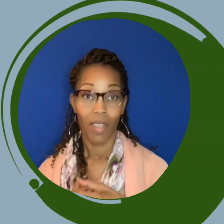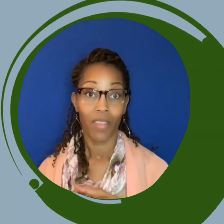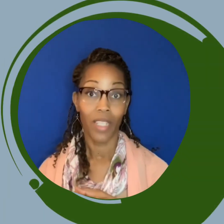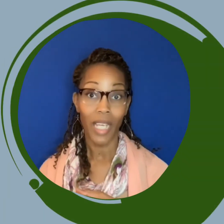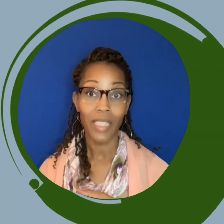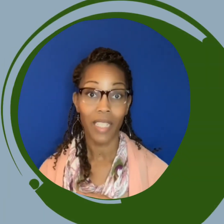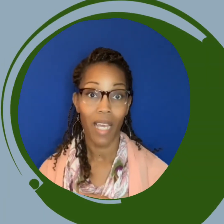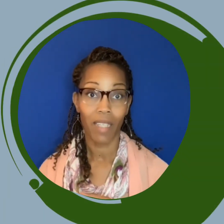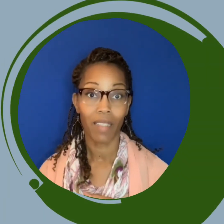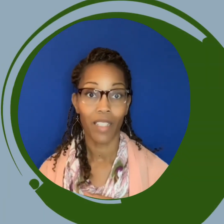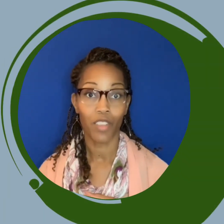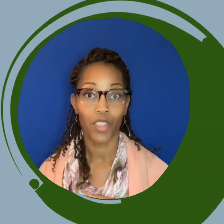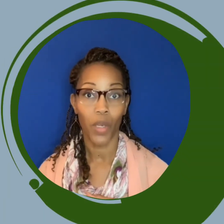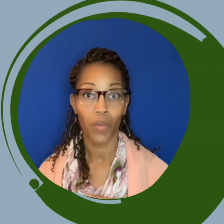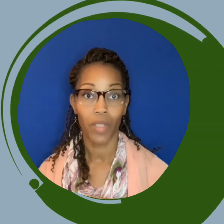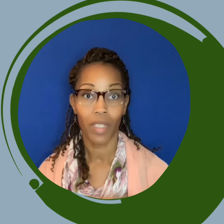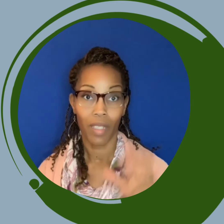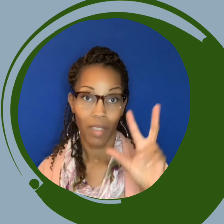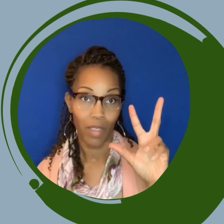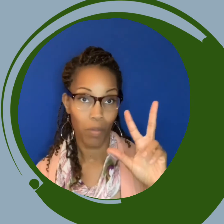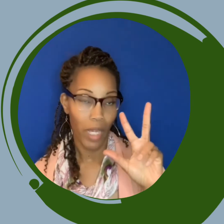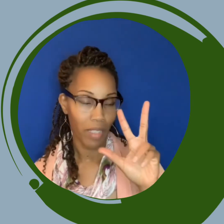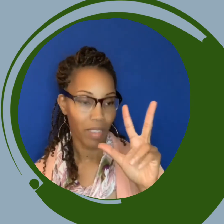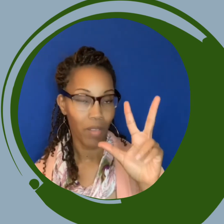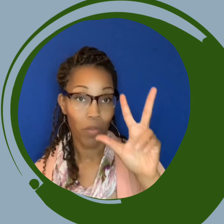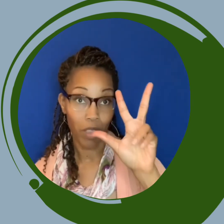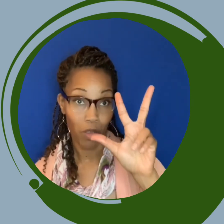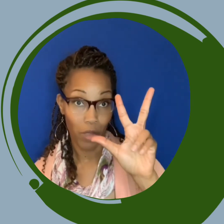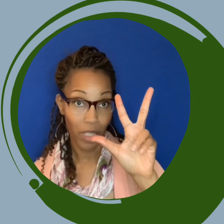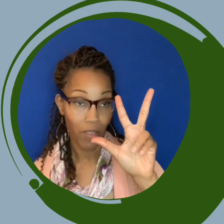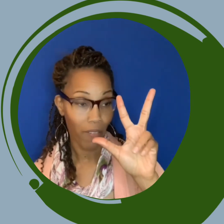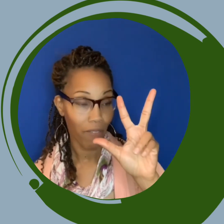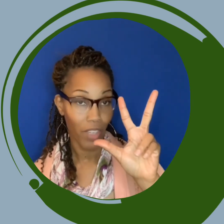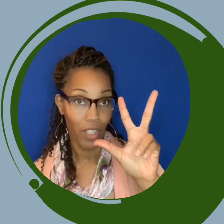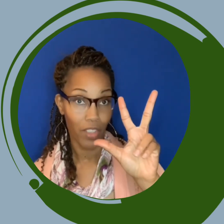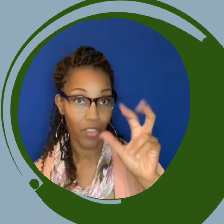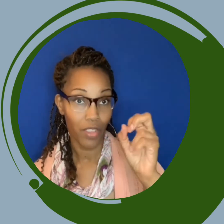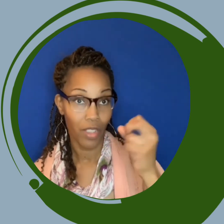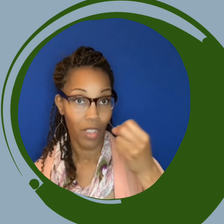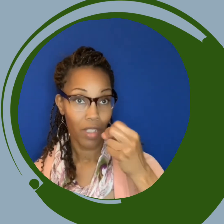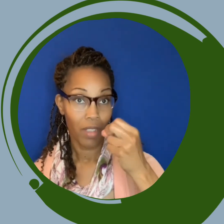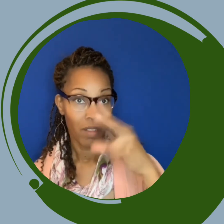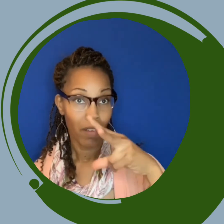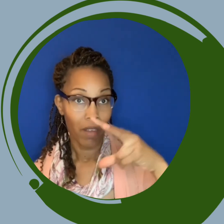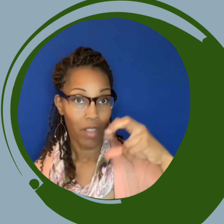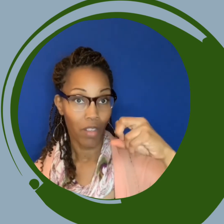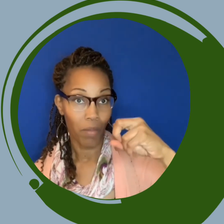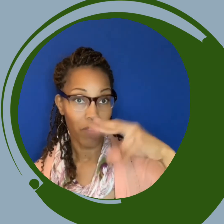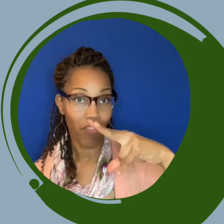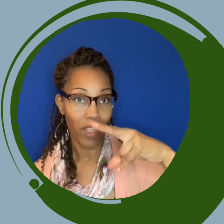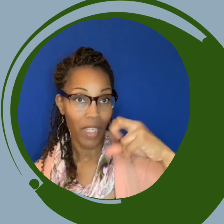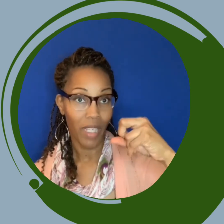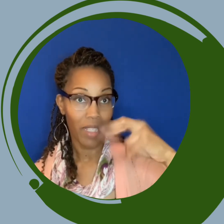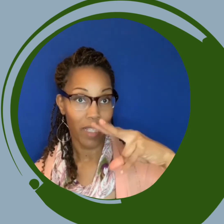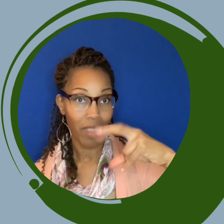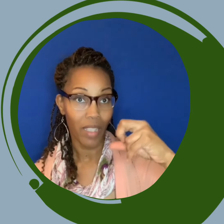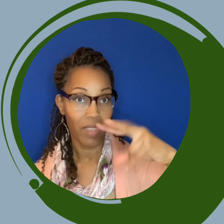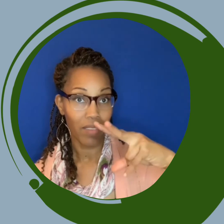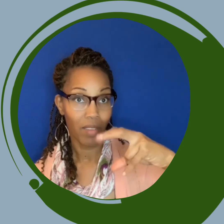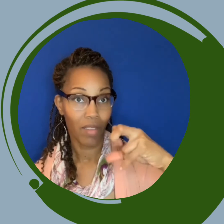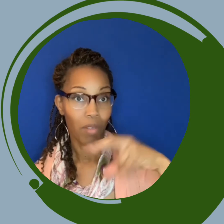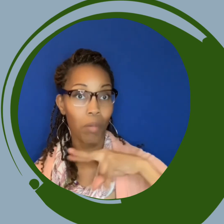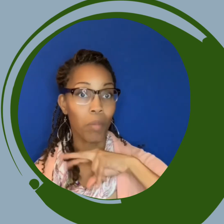The next sign is goat. Let's practice it with the three fingers. And you're going to be flicking like